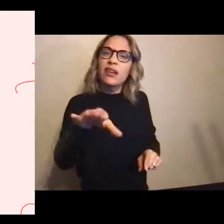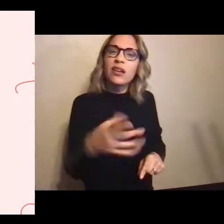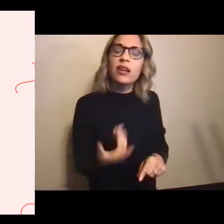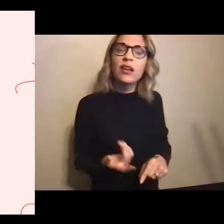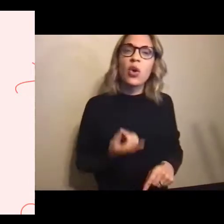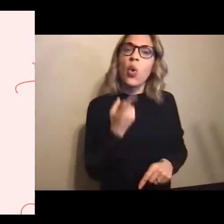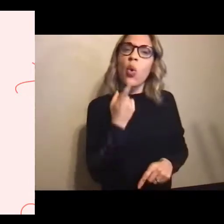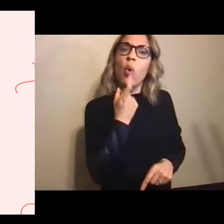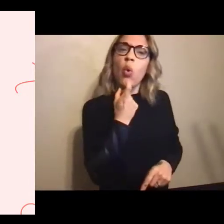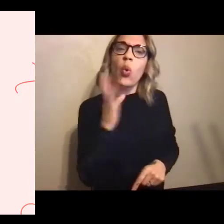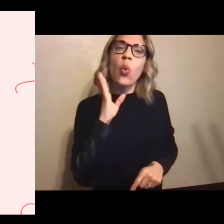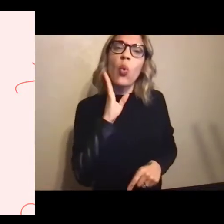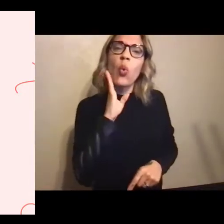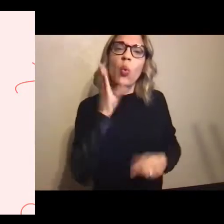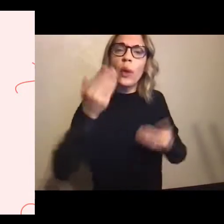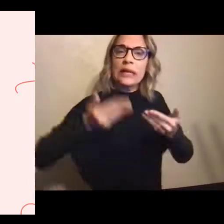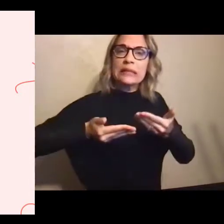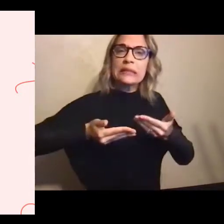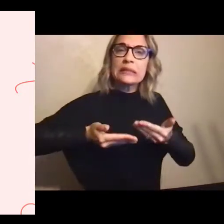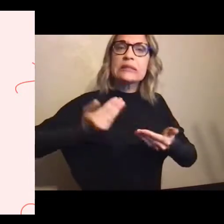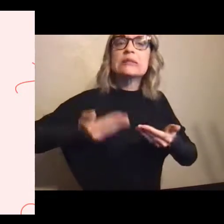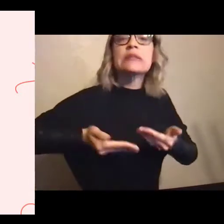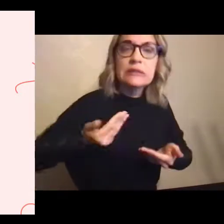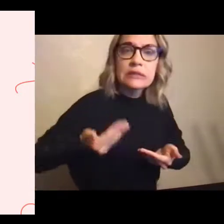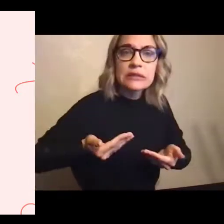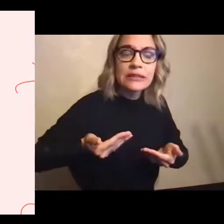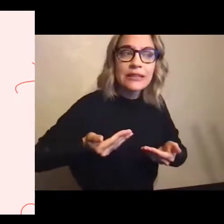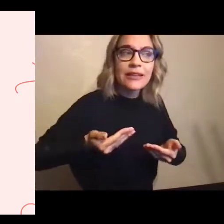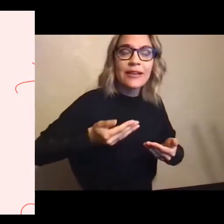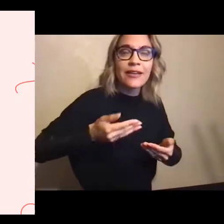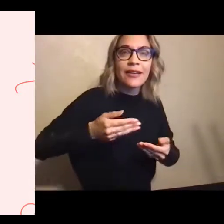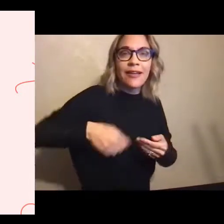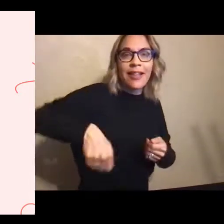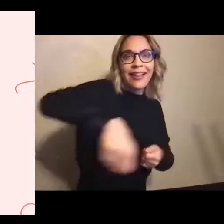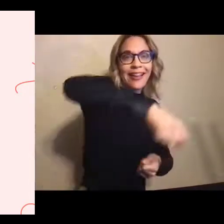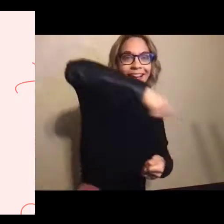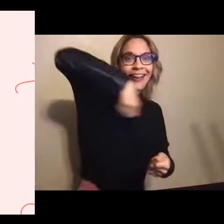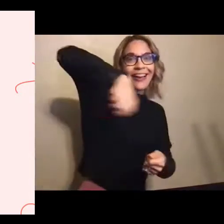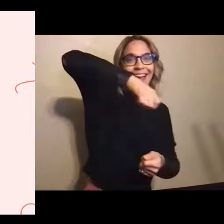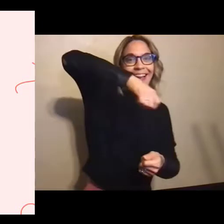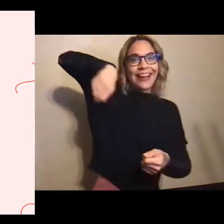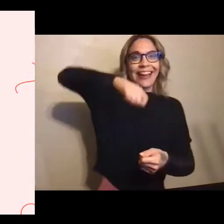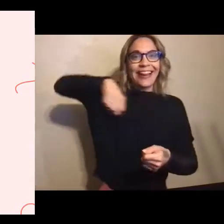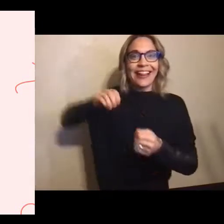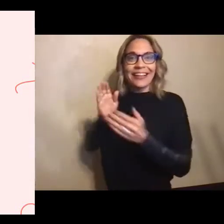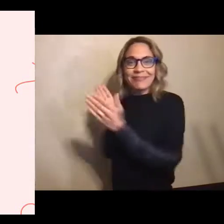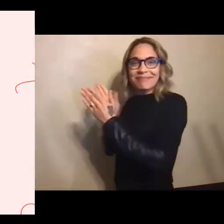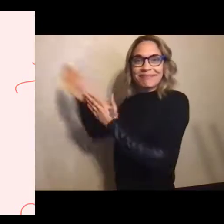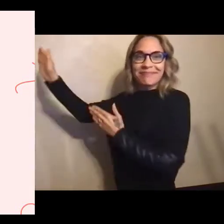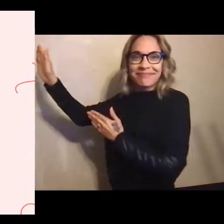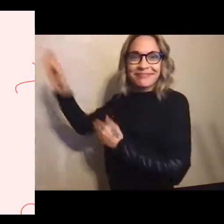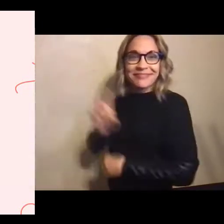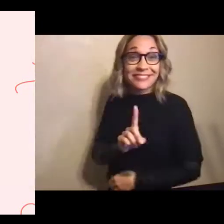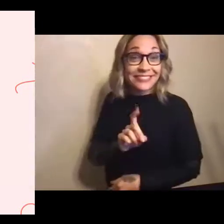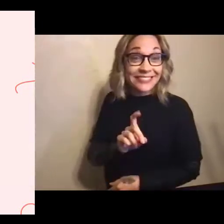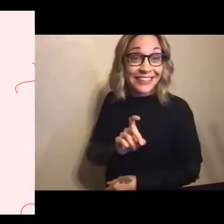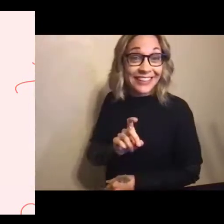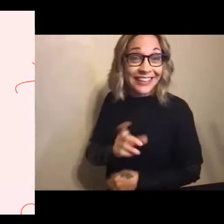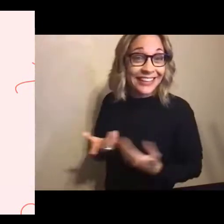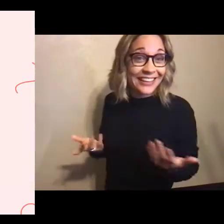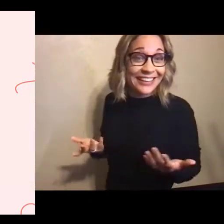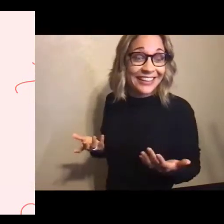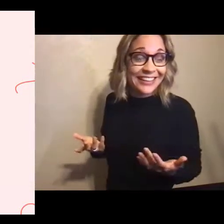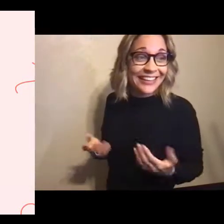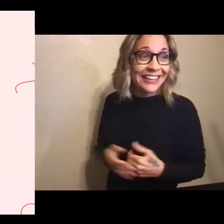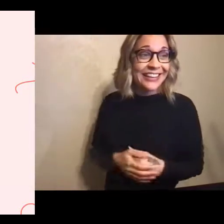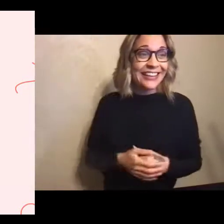docked appropriately. But who do you think is going to have an easier time undocking to take